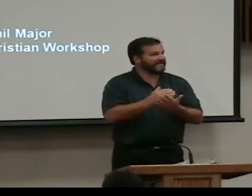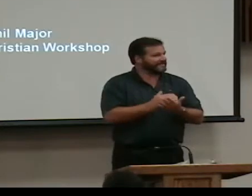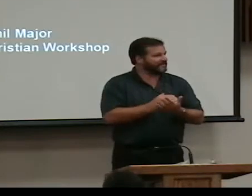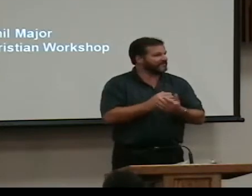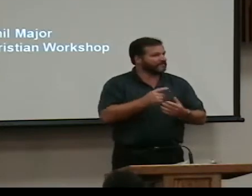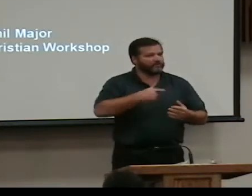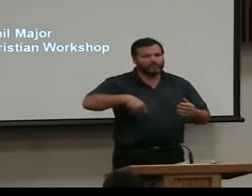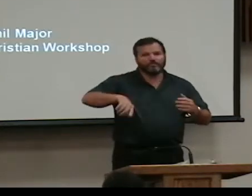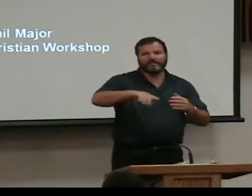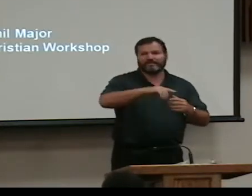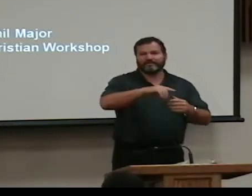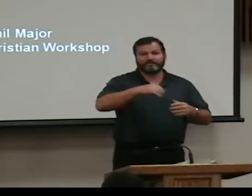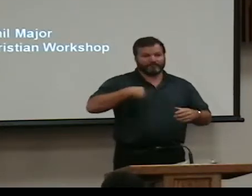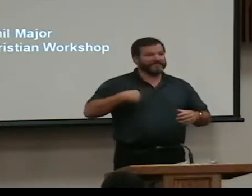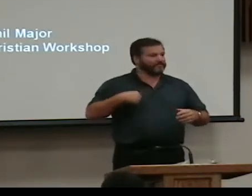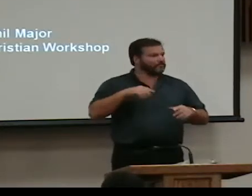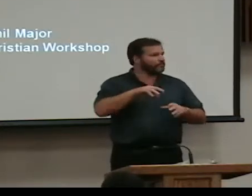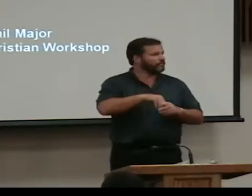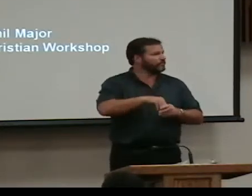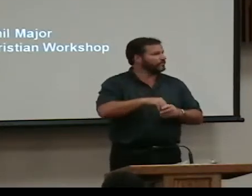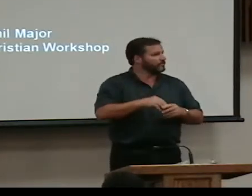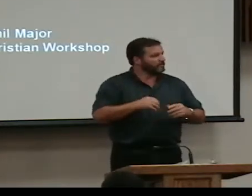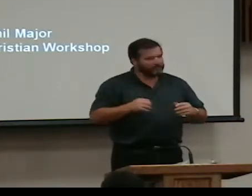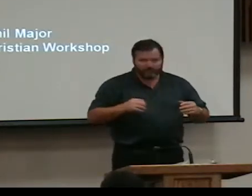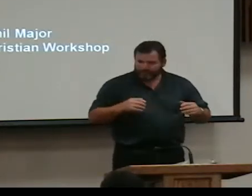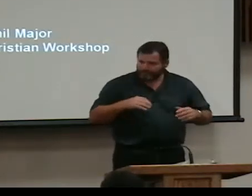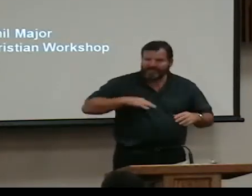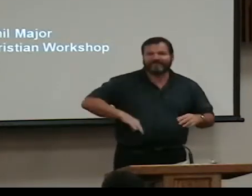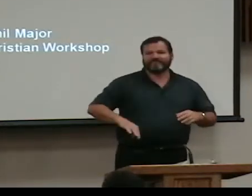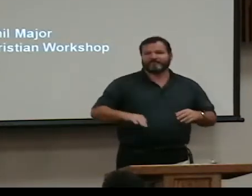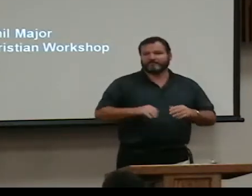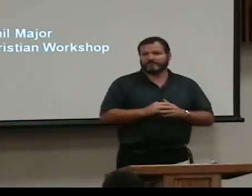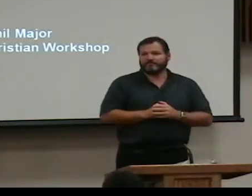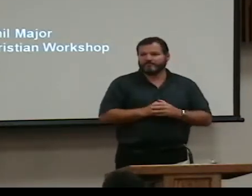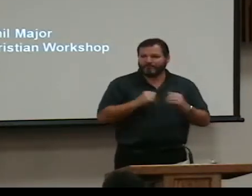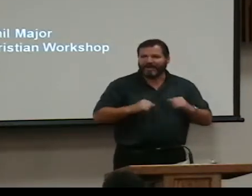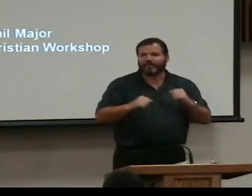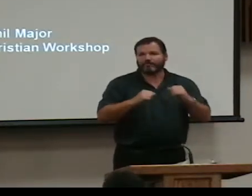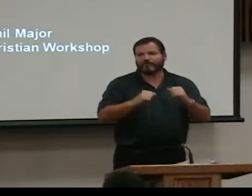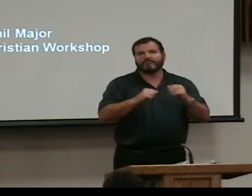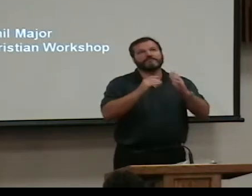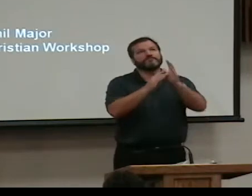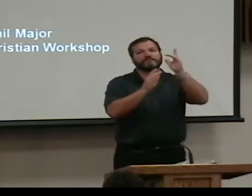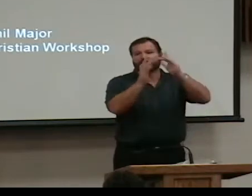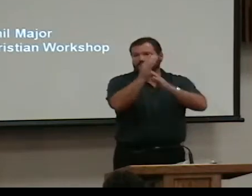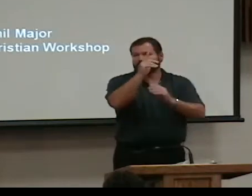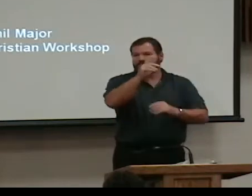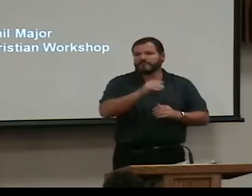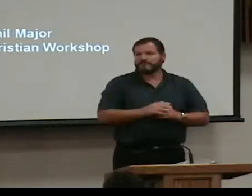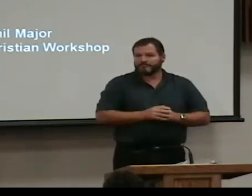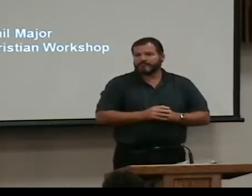We hope this lesson, me included, will benefit from the power of Jesus,